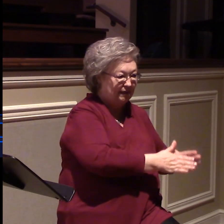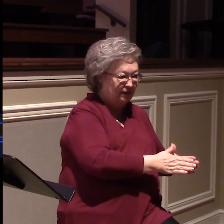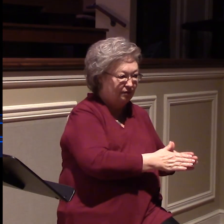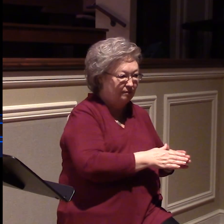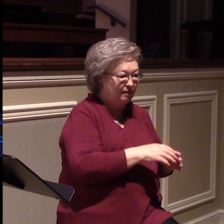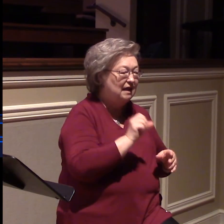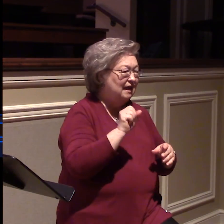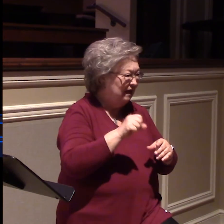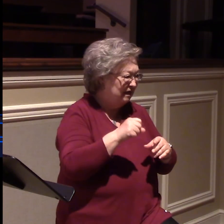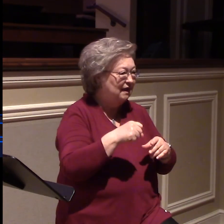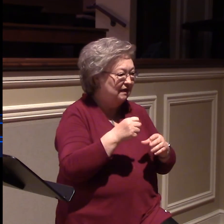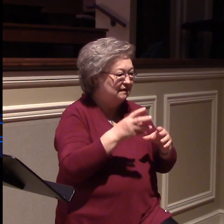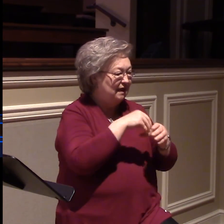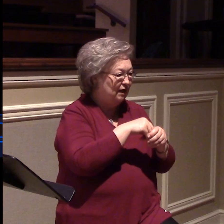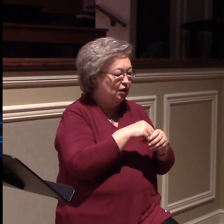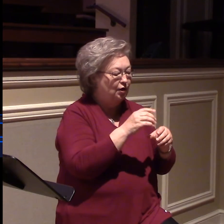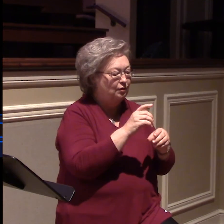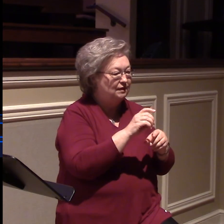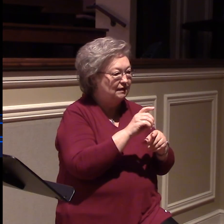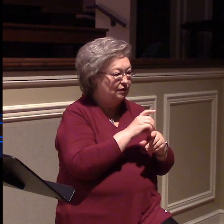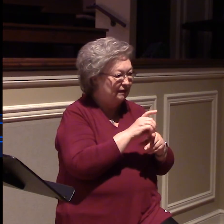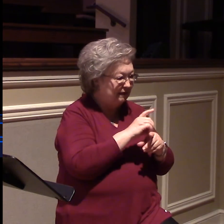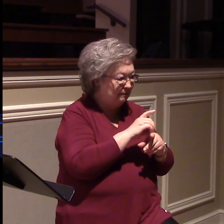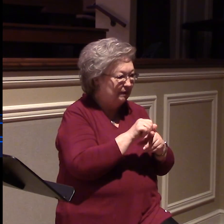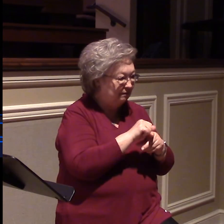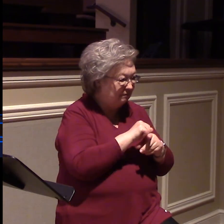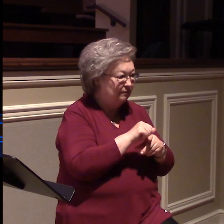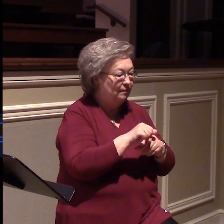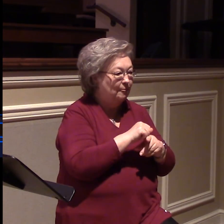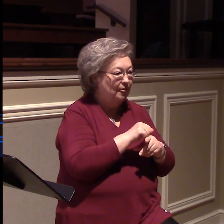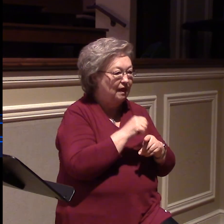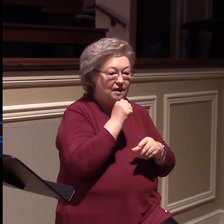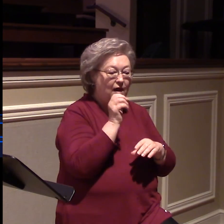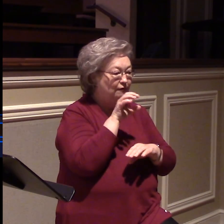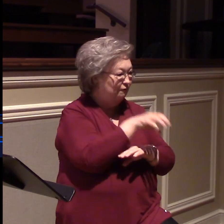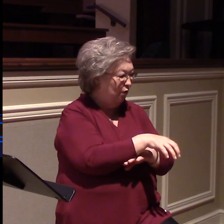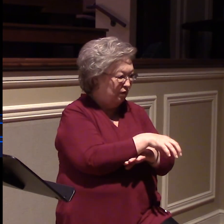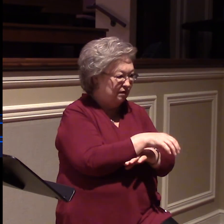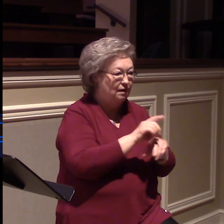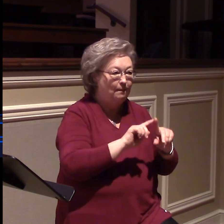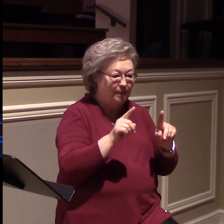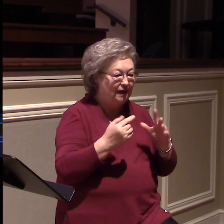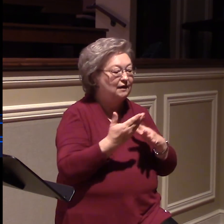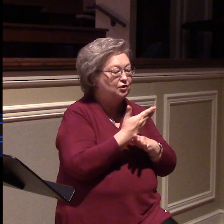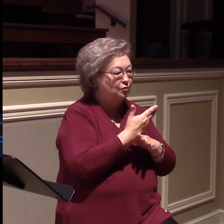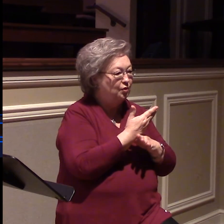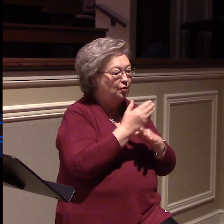but the life of a servant leader in the church isn't coercive. It's one that, through example, and